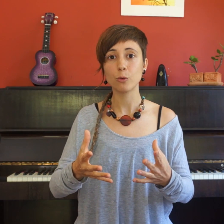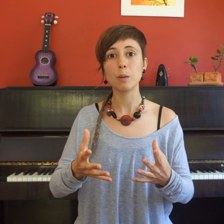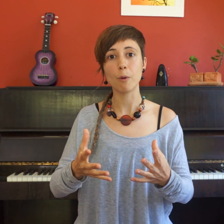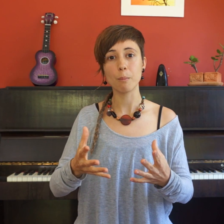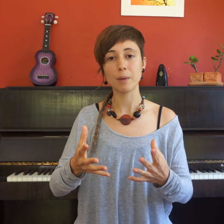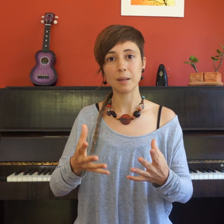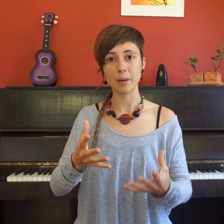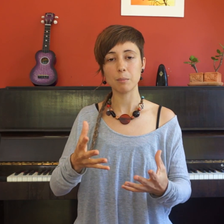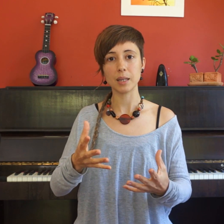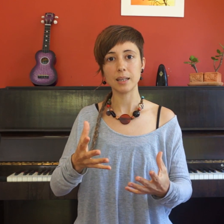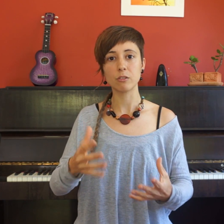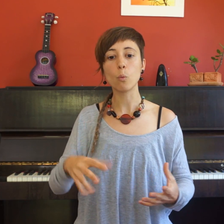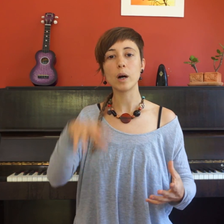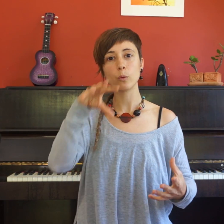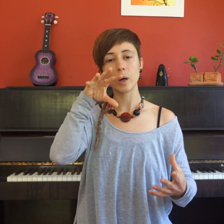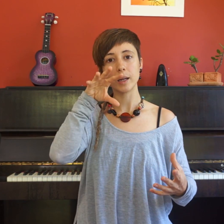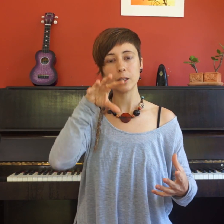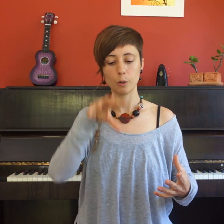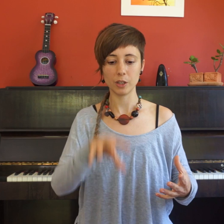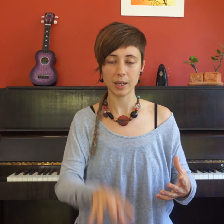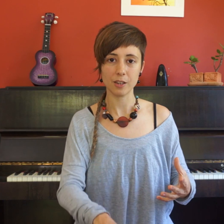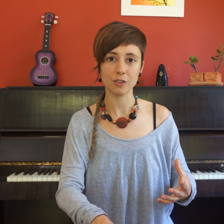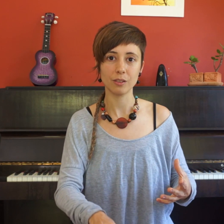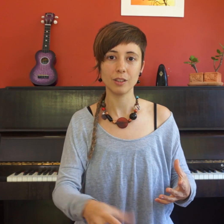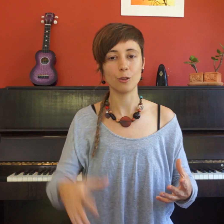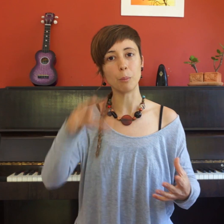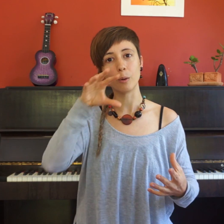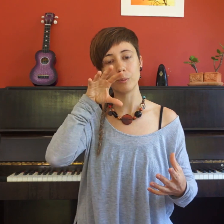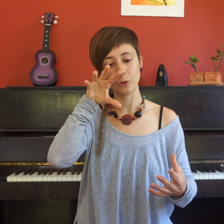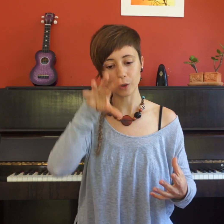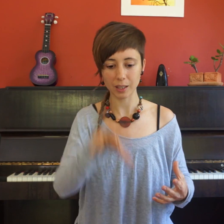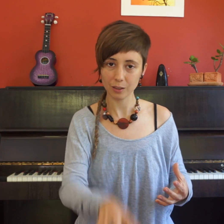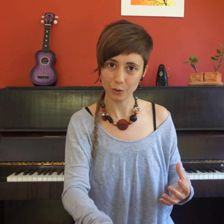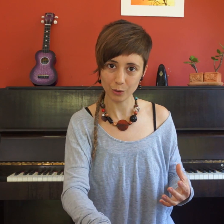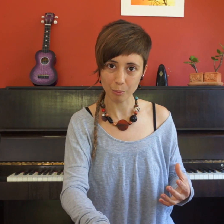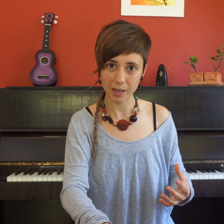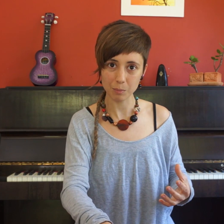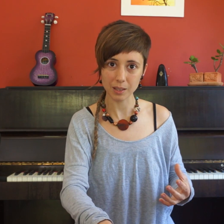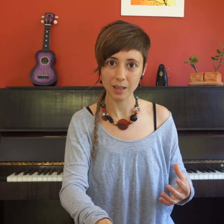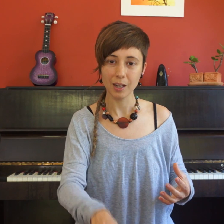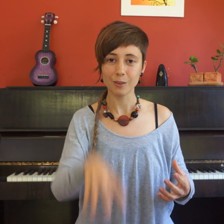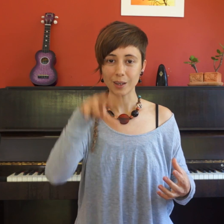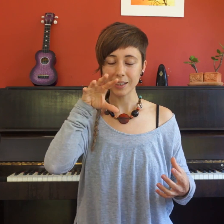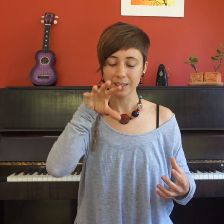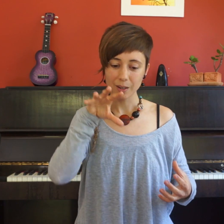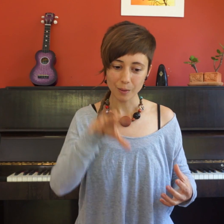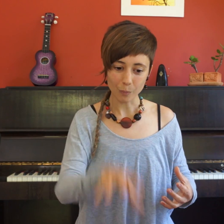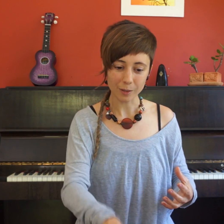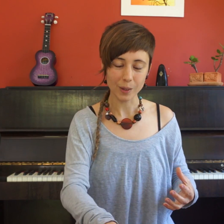between mom and baby is one-way communication. It's the mom talking to the baby, right? One way,